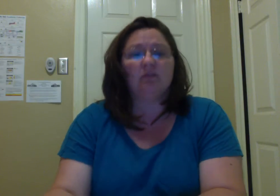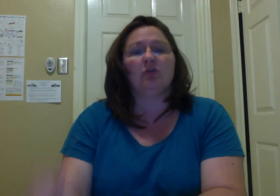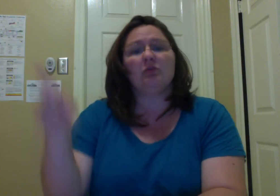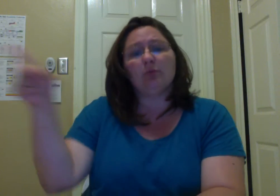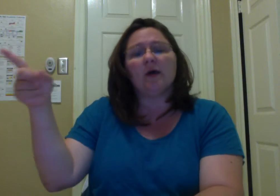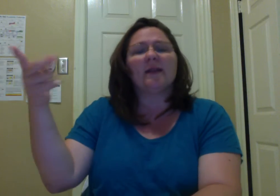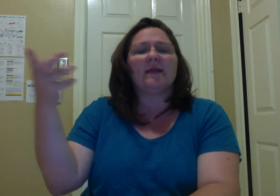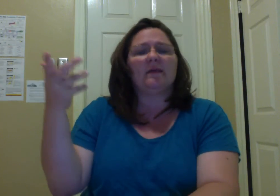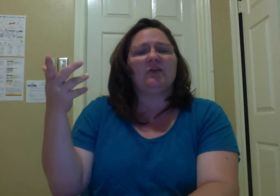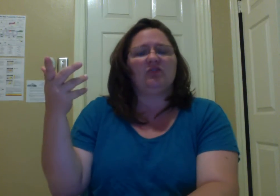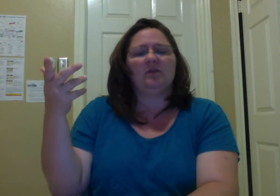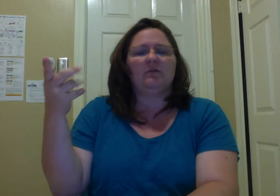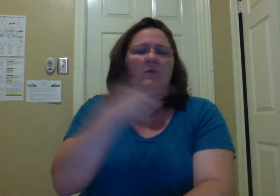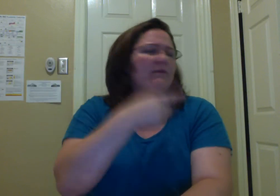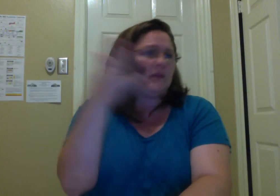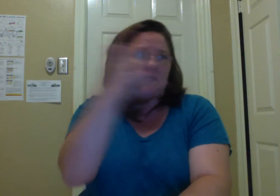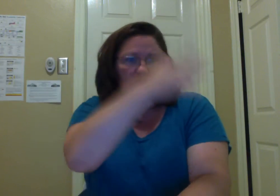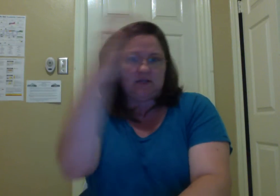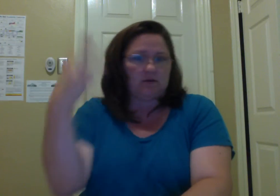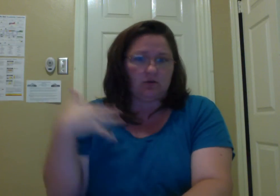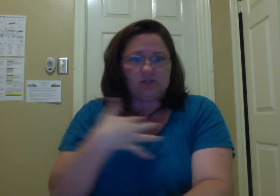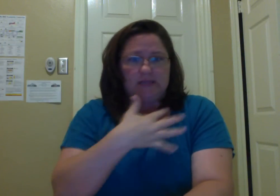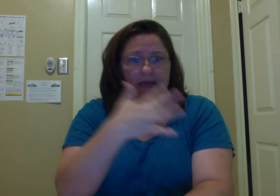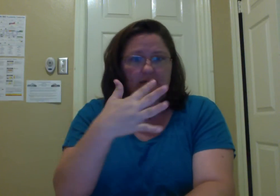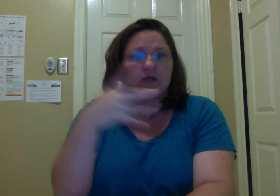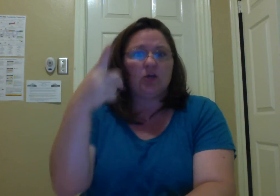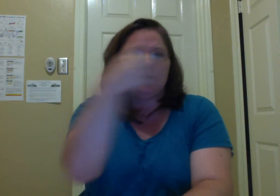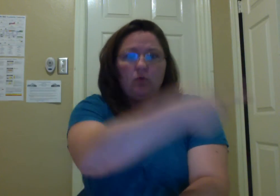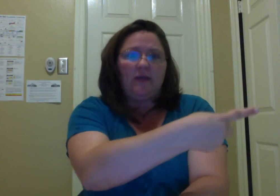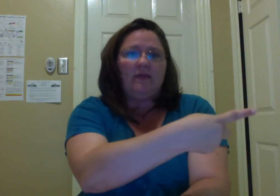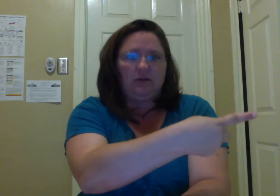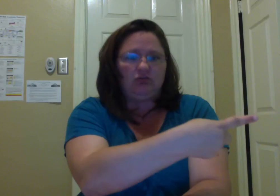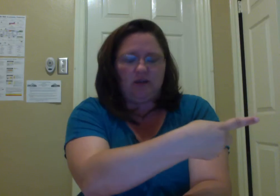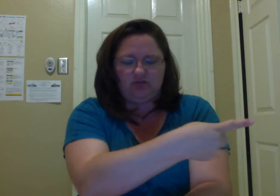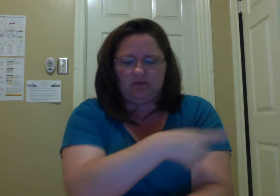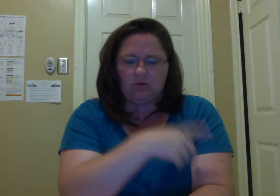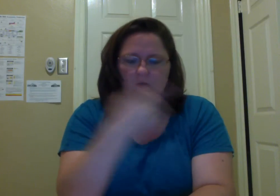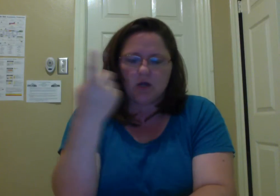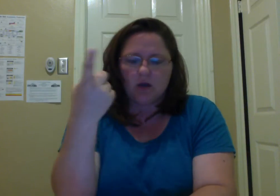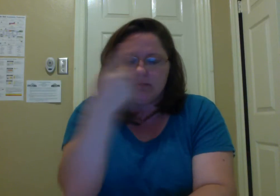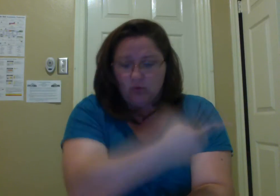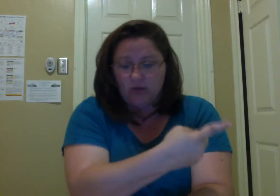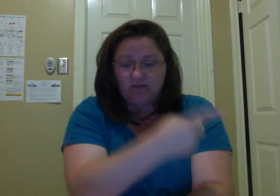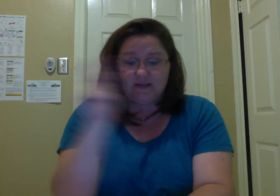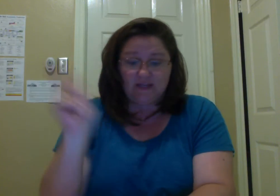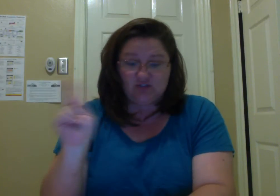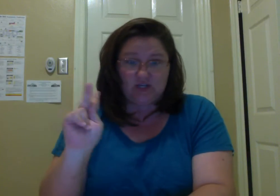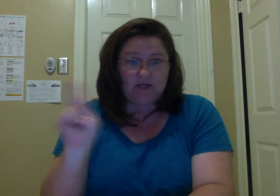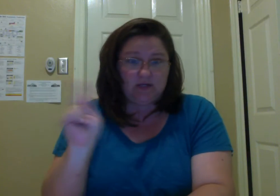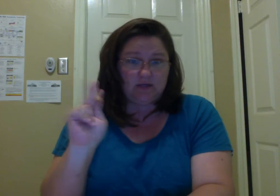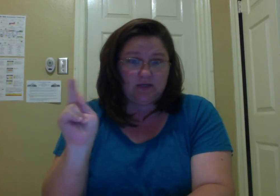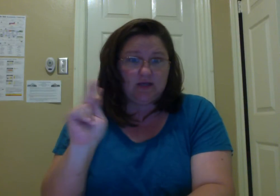you point like the kitchen. So wherever the kitchen is on your set, you point in that direction. So point to the kitchen, and